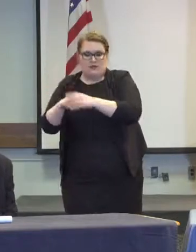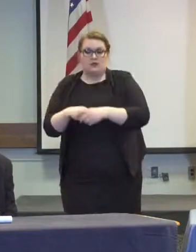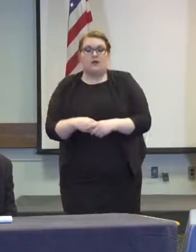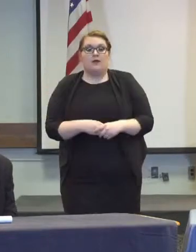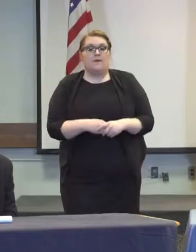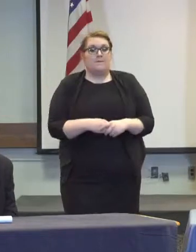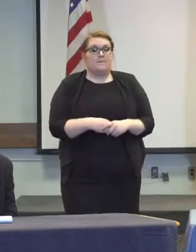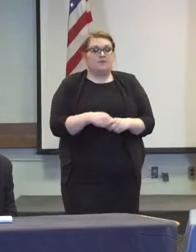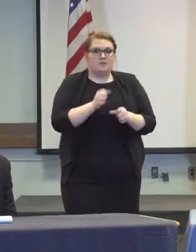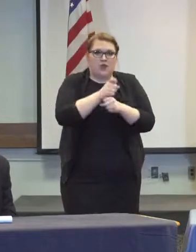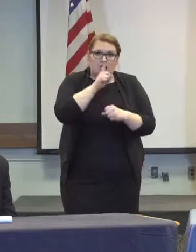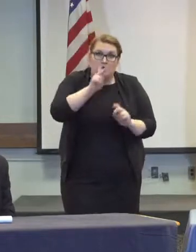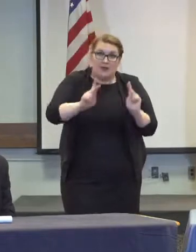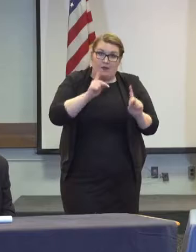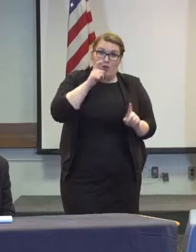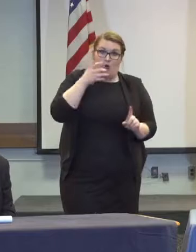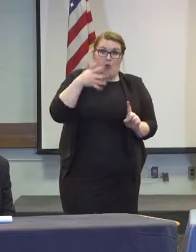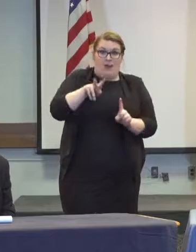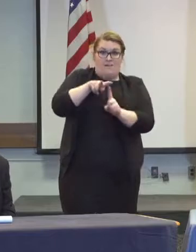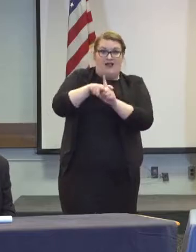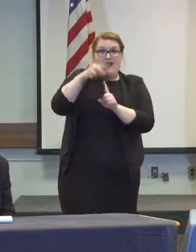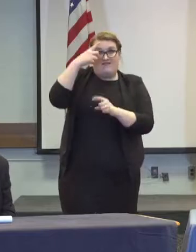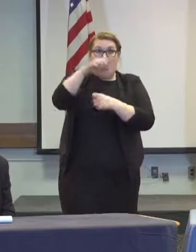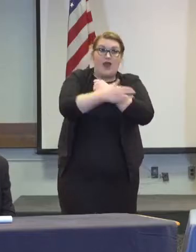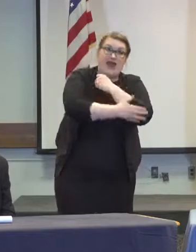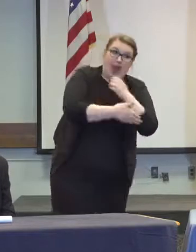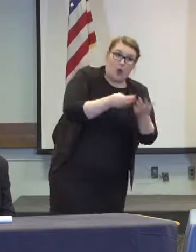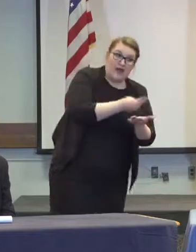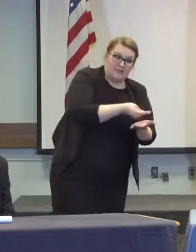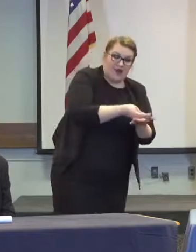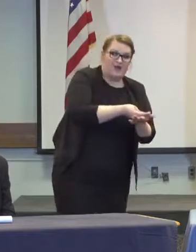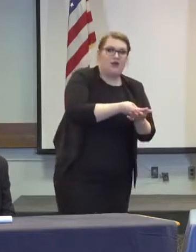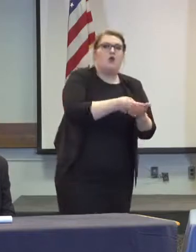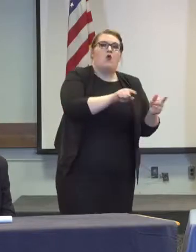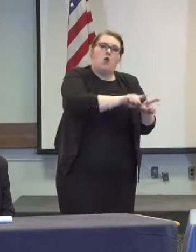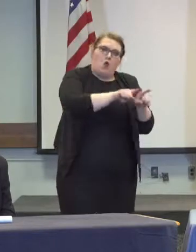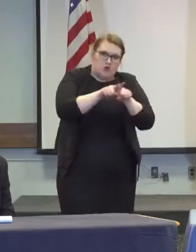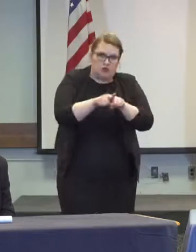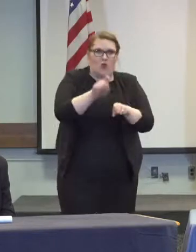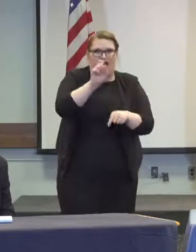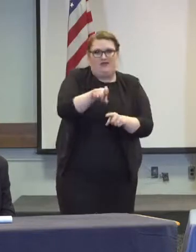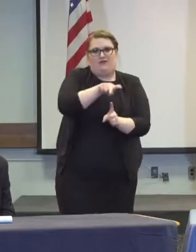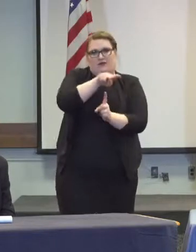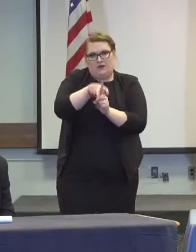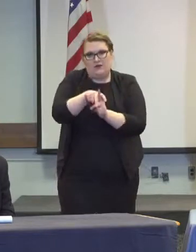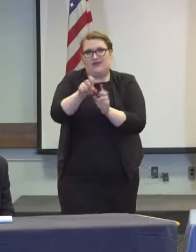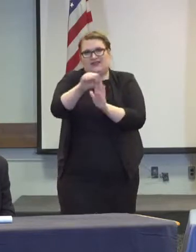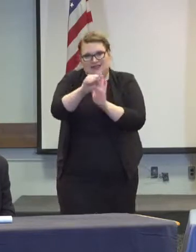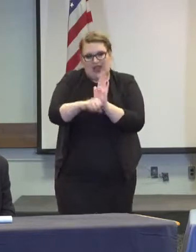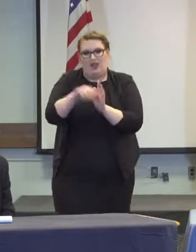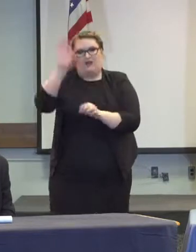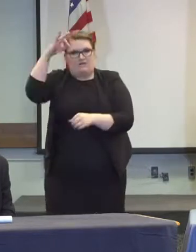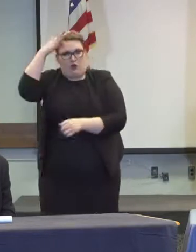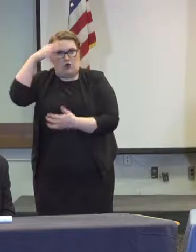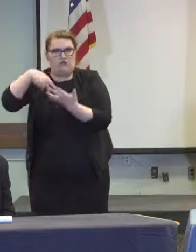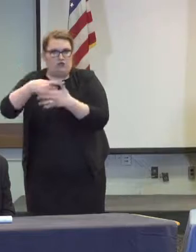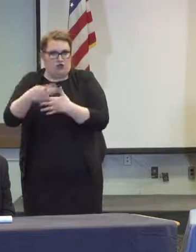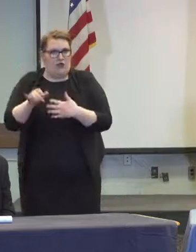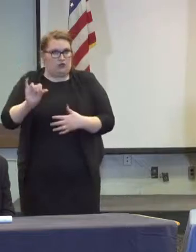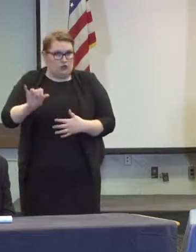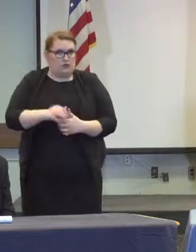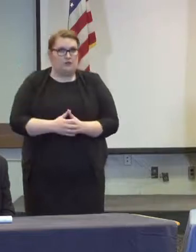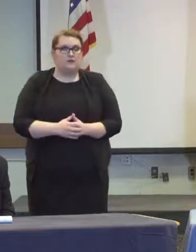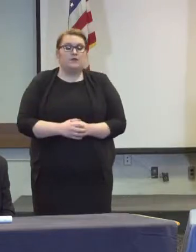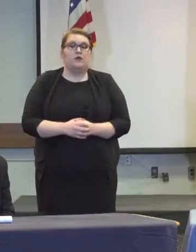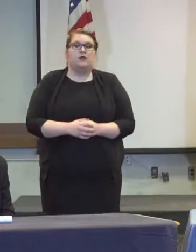make sure that, you know, people who apply for county money are also have to apply to either the state or federal programs. The state